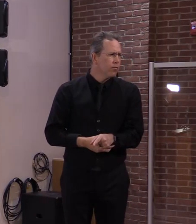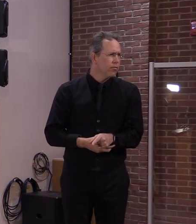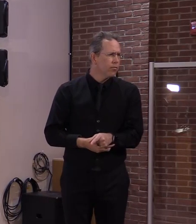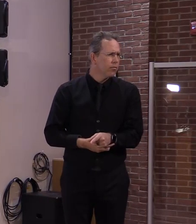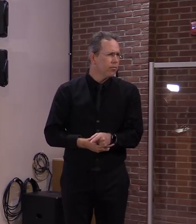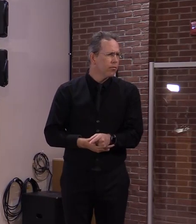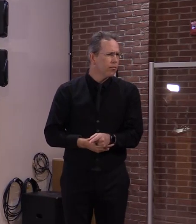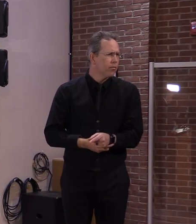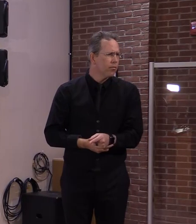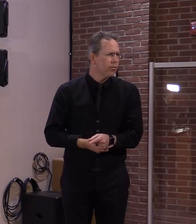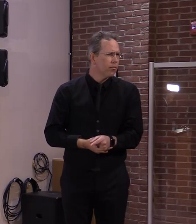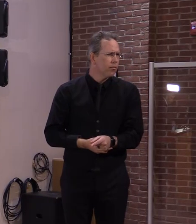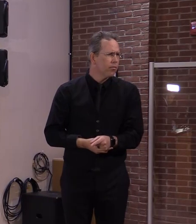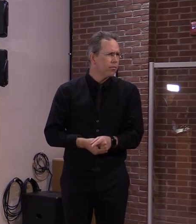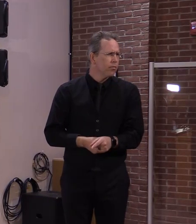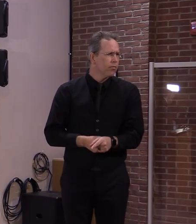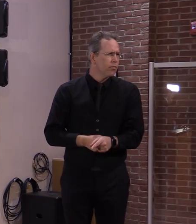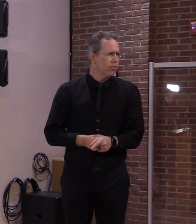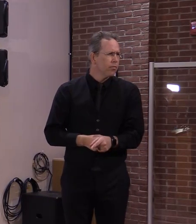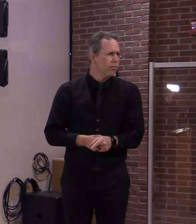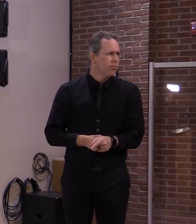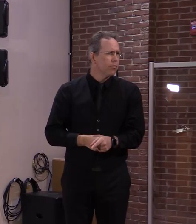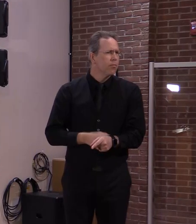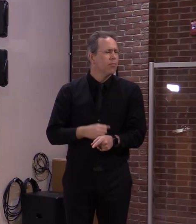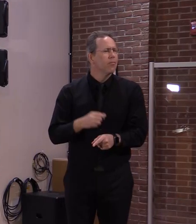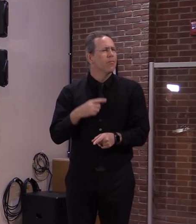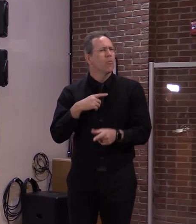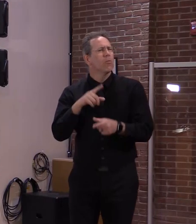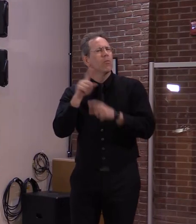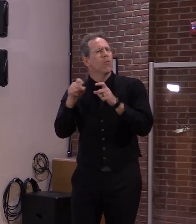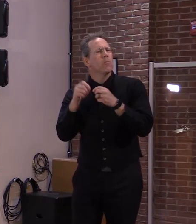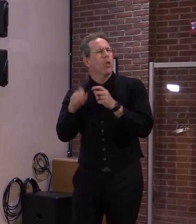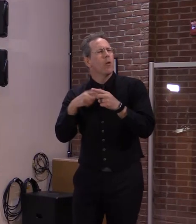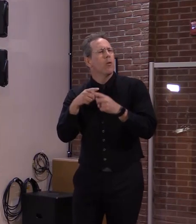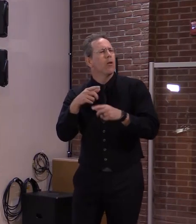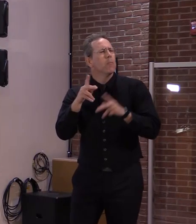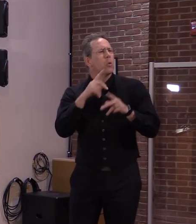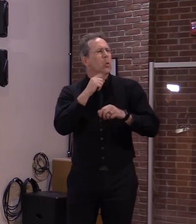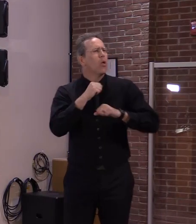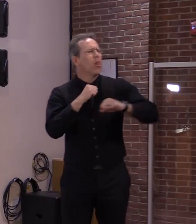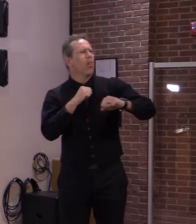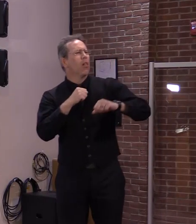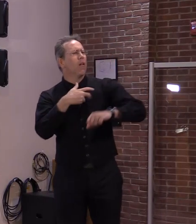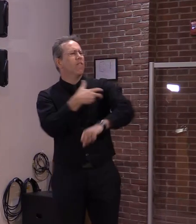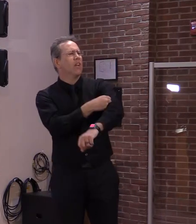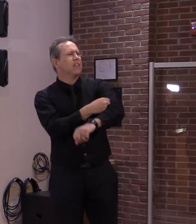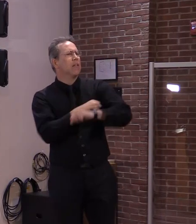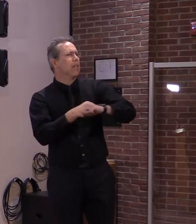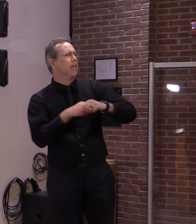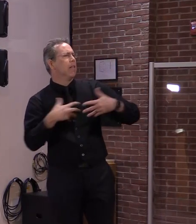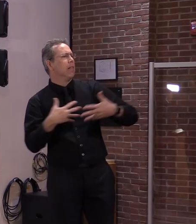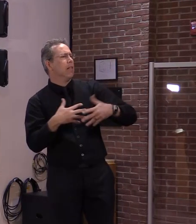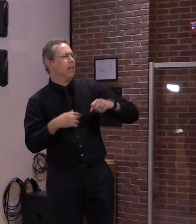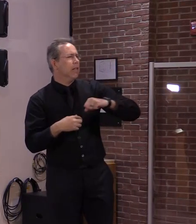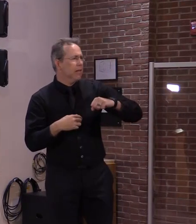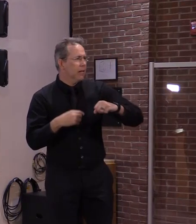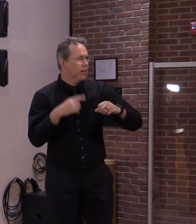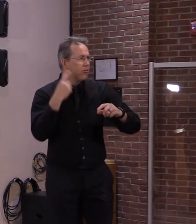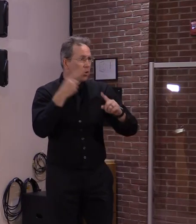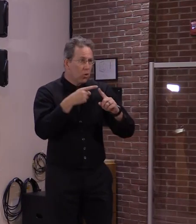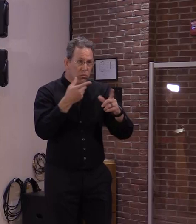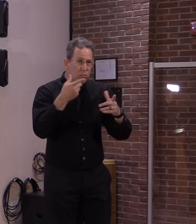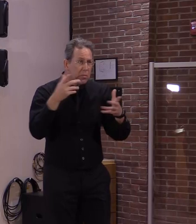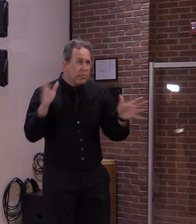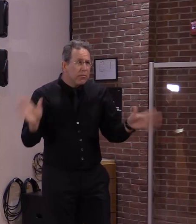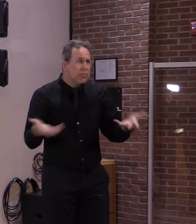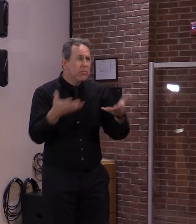has sort of targeted Essex County with various education campaigns, or you guys said you were going to. I don't know if they've started. And I'm